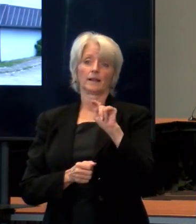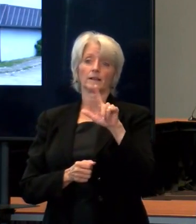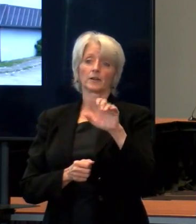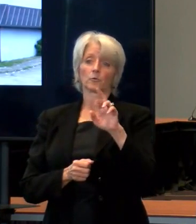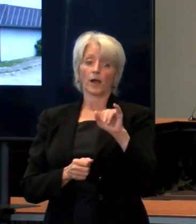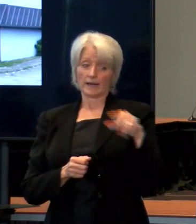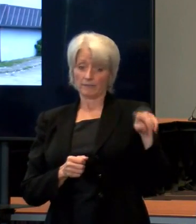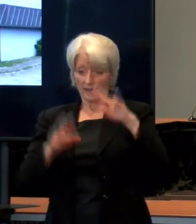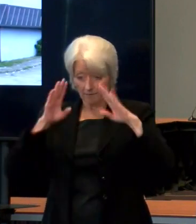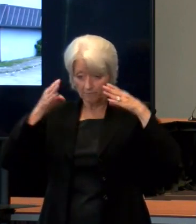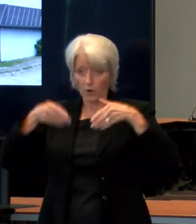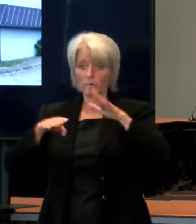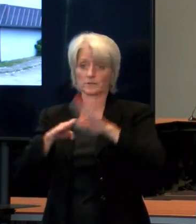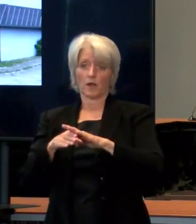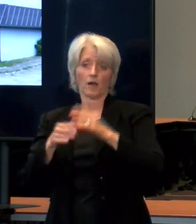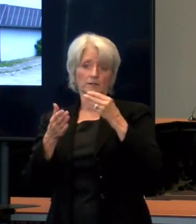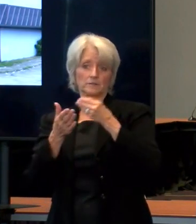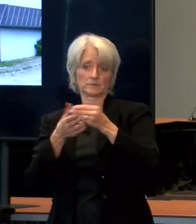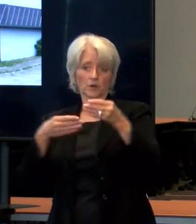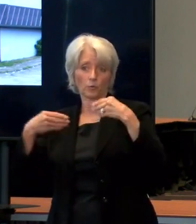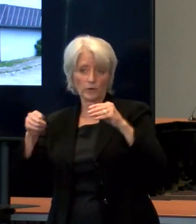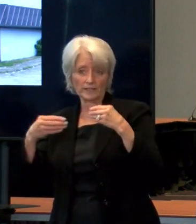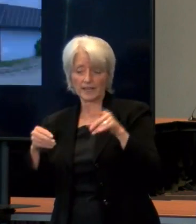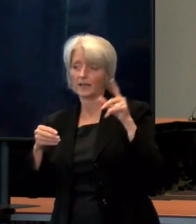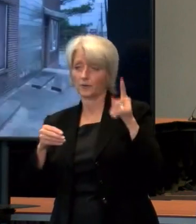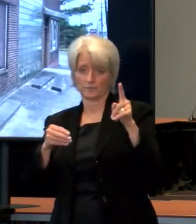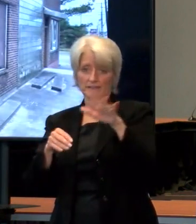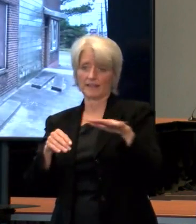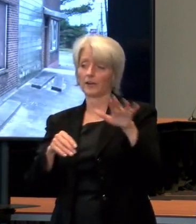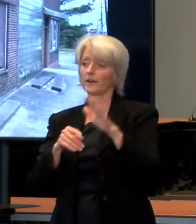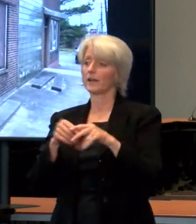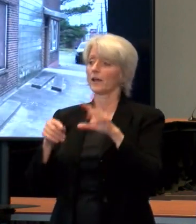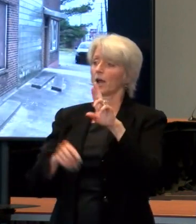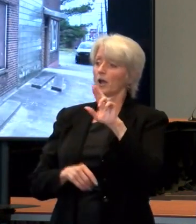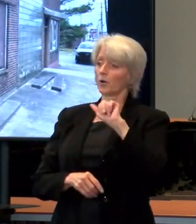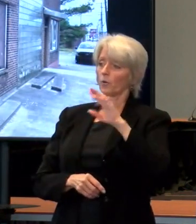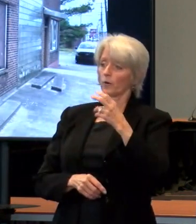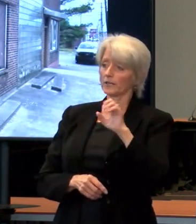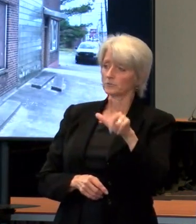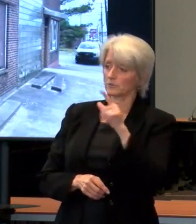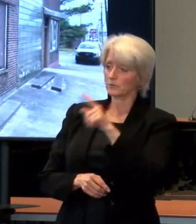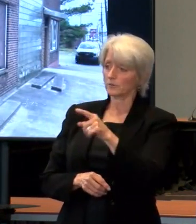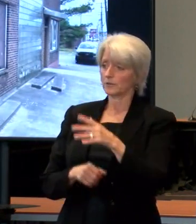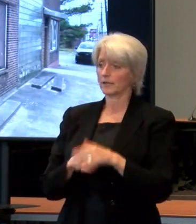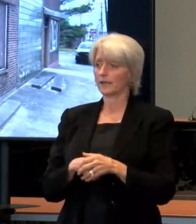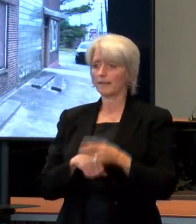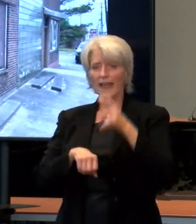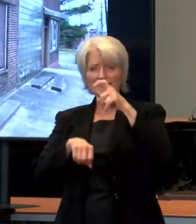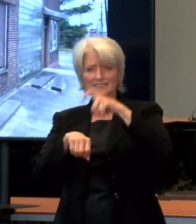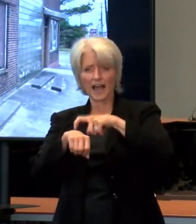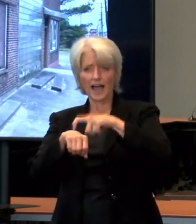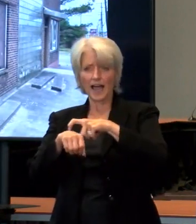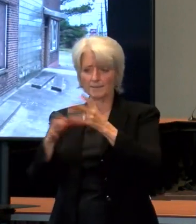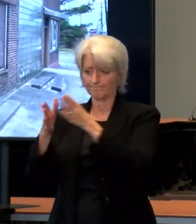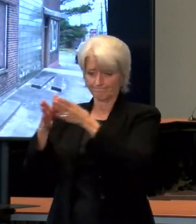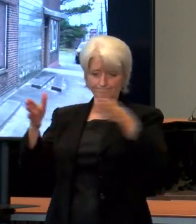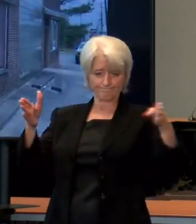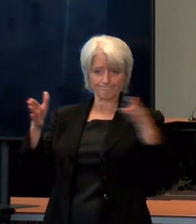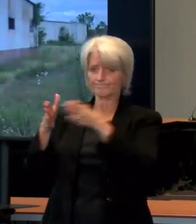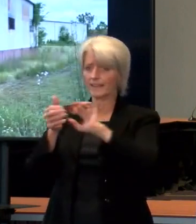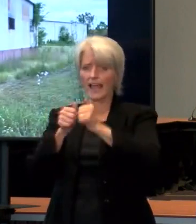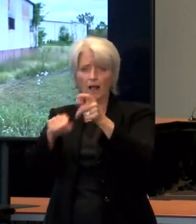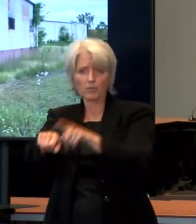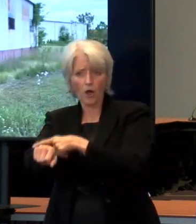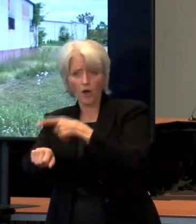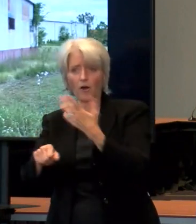development along the Asher Avenue area. Next question, Rachel. What's the timeframe of scope of this project? Do you have like a certain number of buildings you're trying